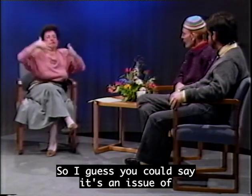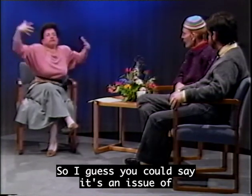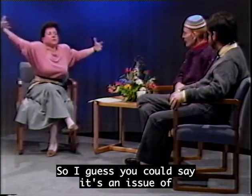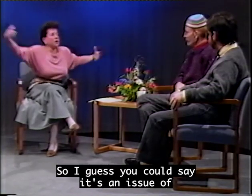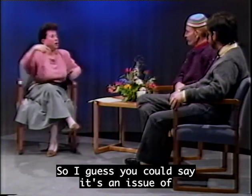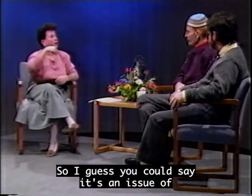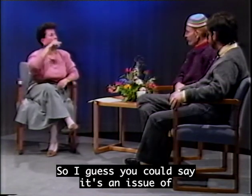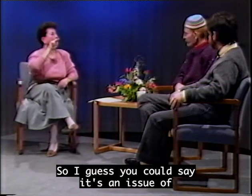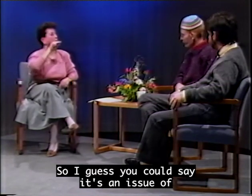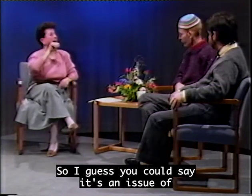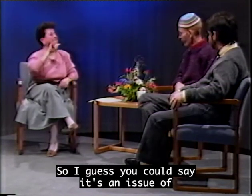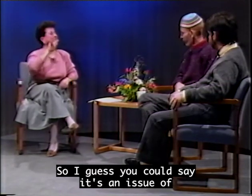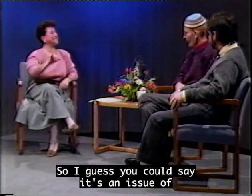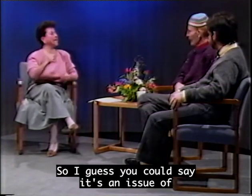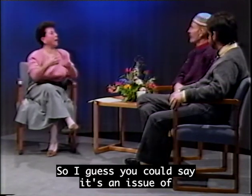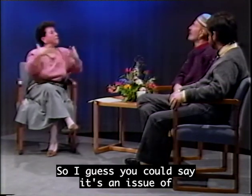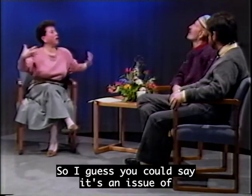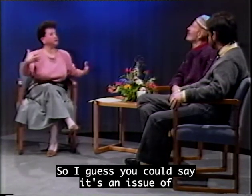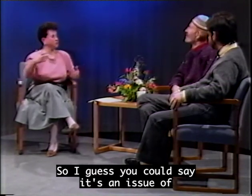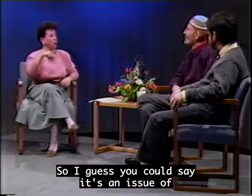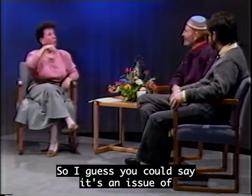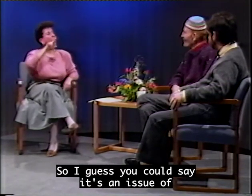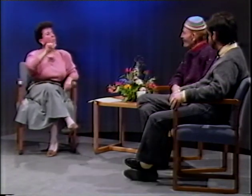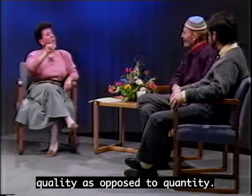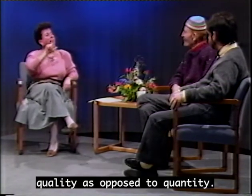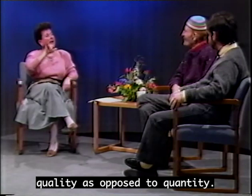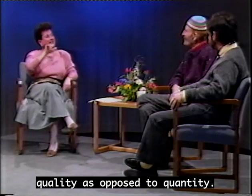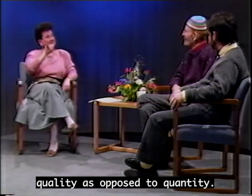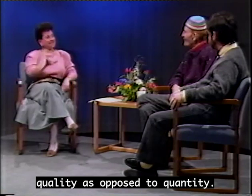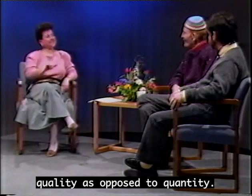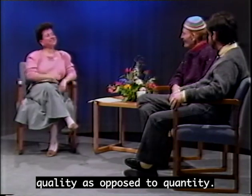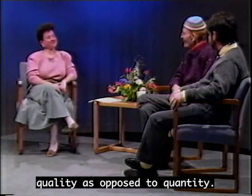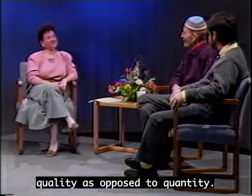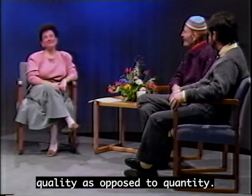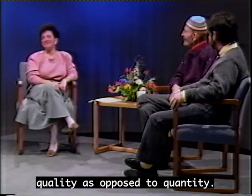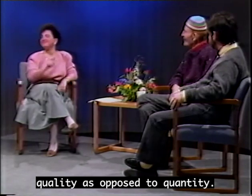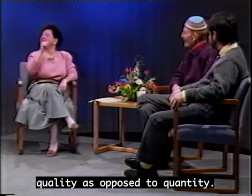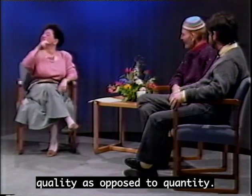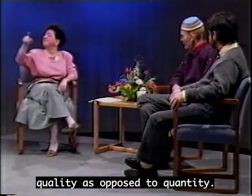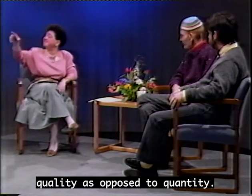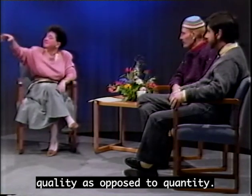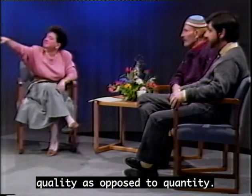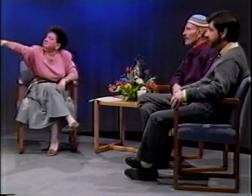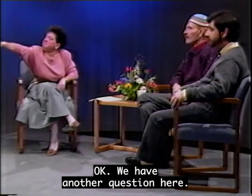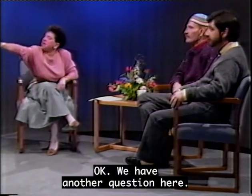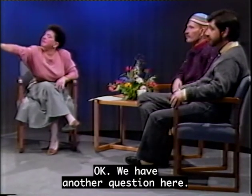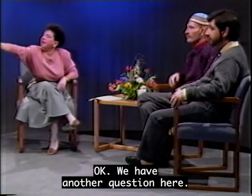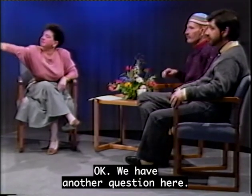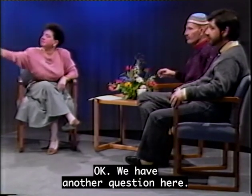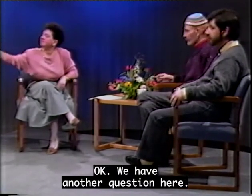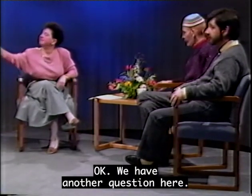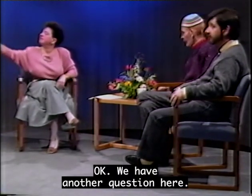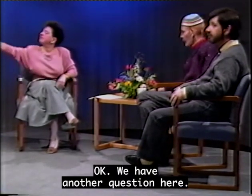So, I guess you could say it's an issue of quality as opposed to quantity. Okay, we have another question